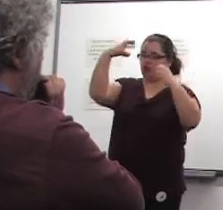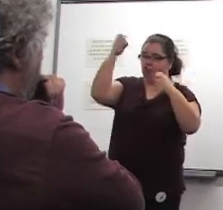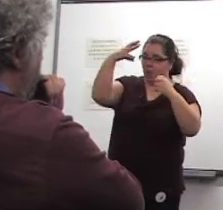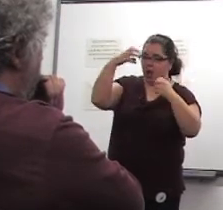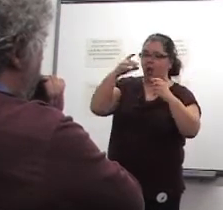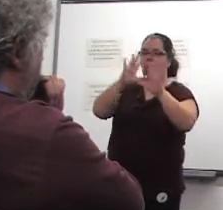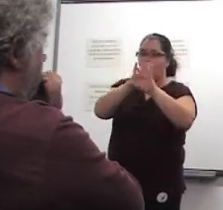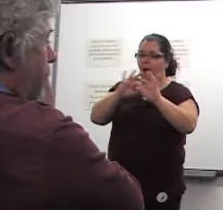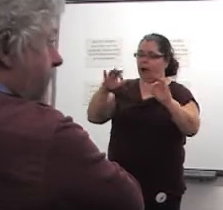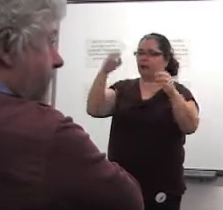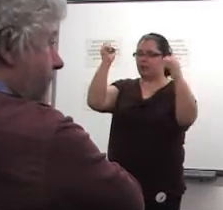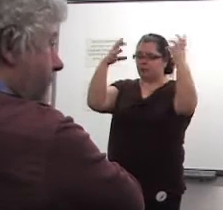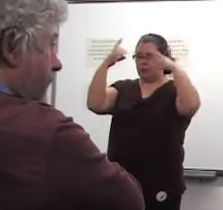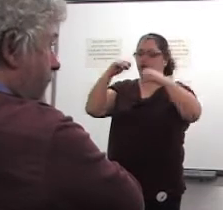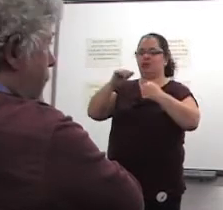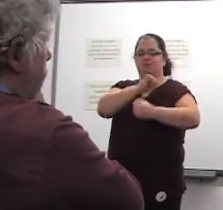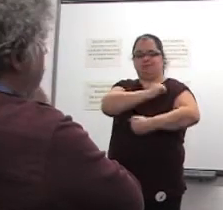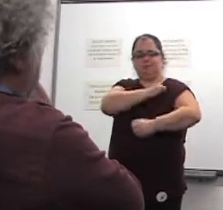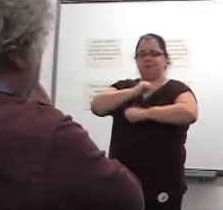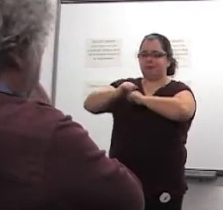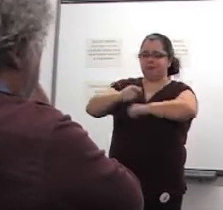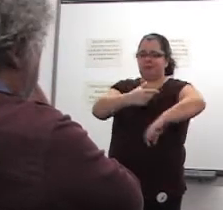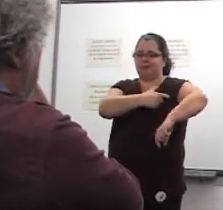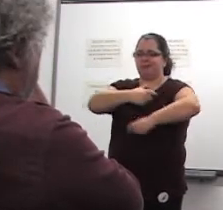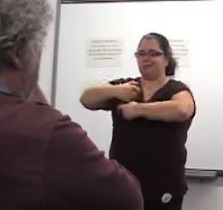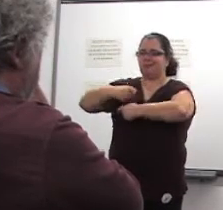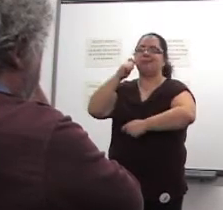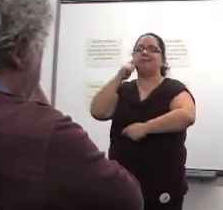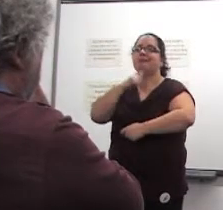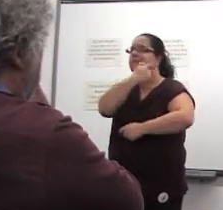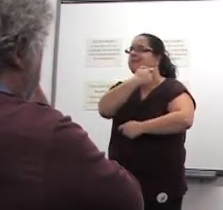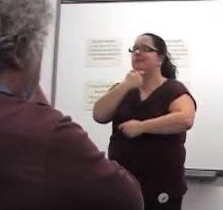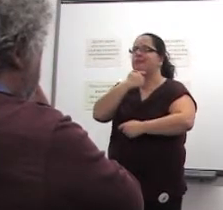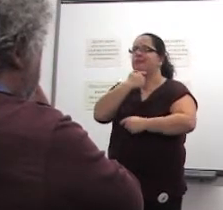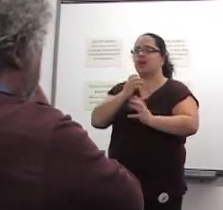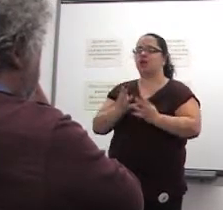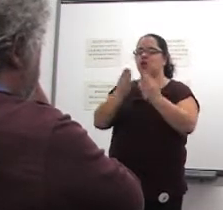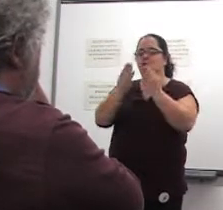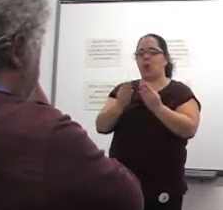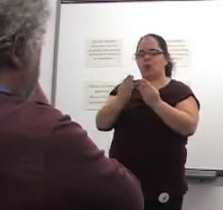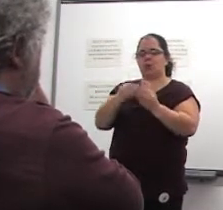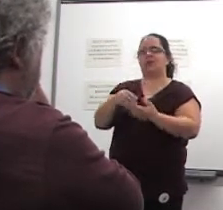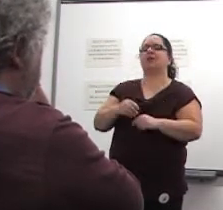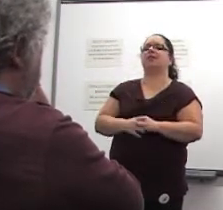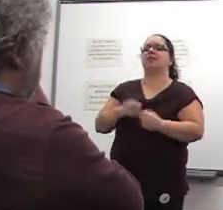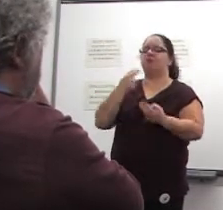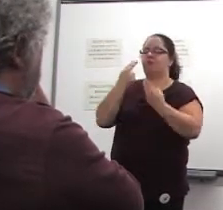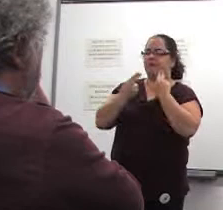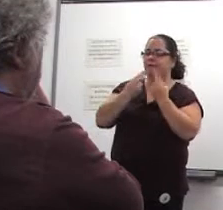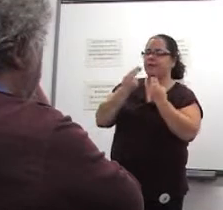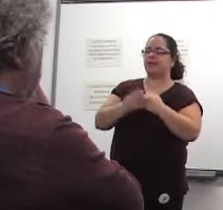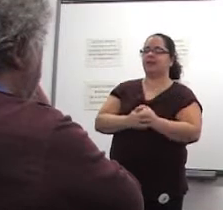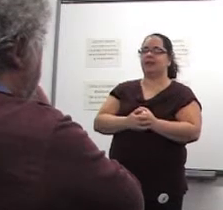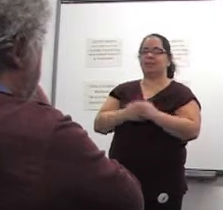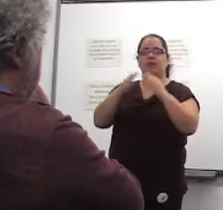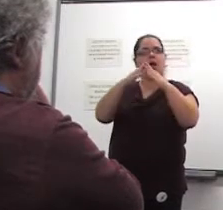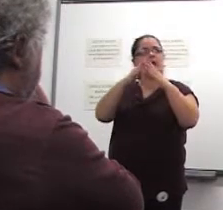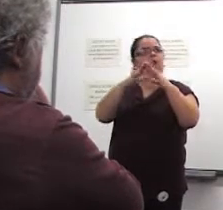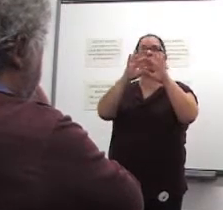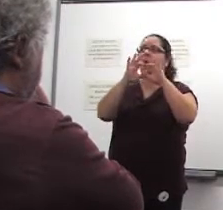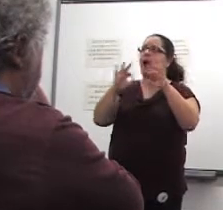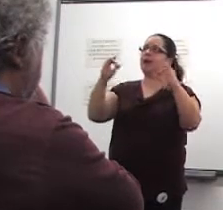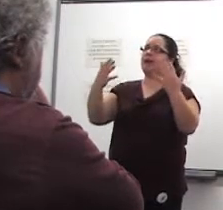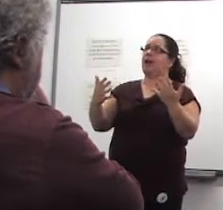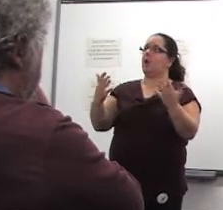showered silently. Soap, deodorant, electric shaver, toast for breakfast. The house was always